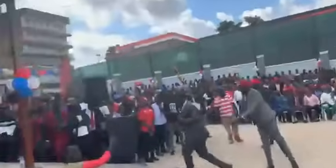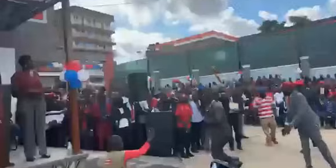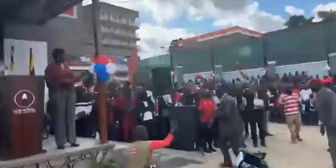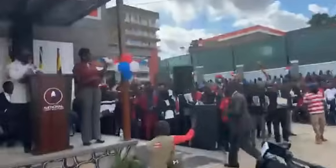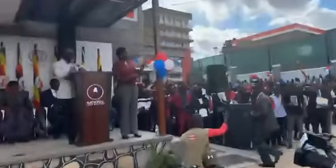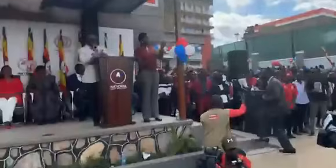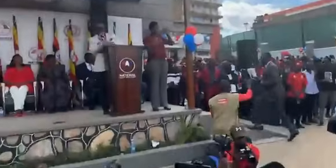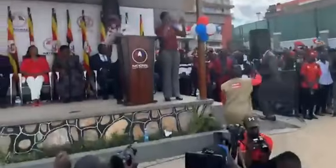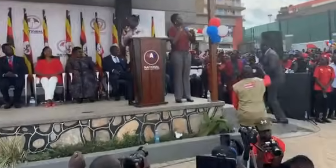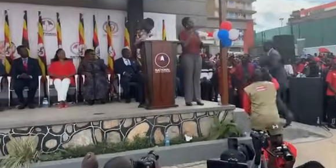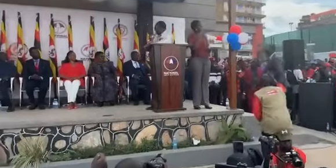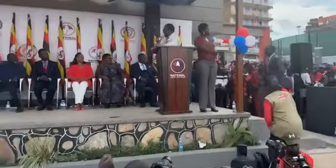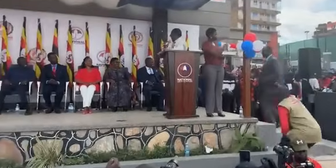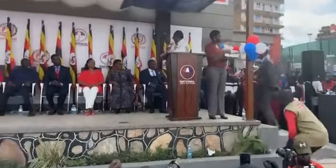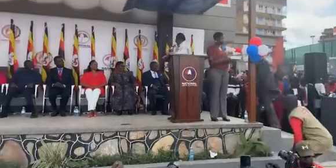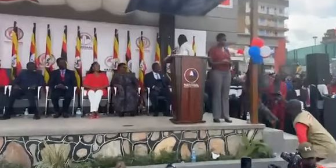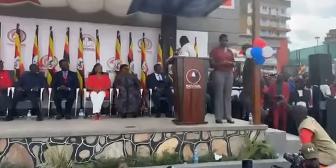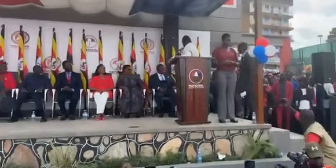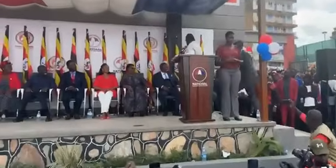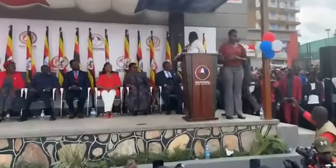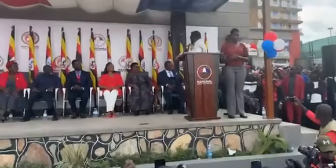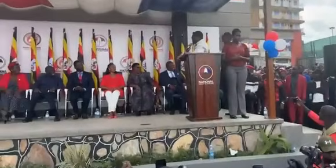President Yagwami.